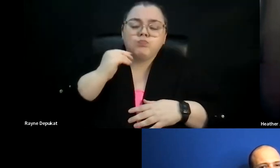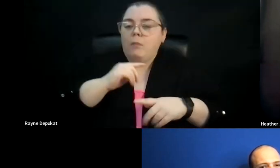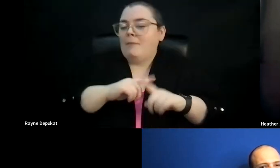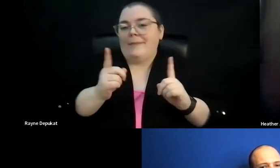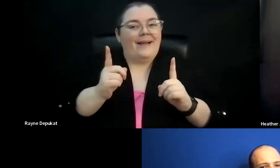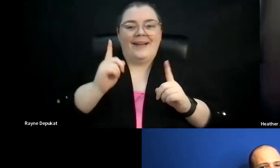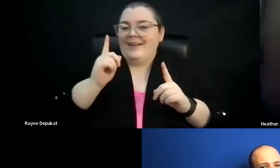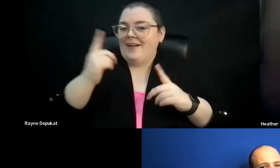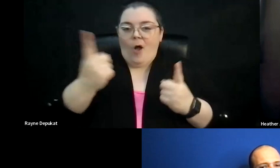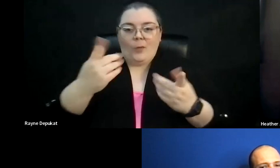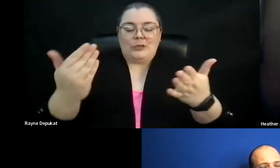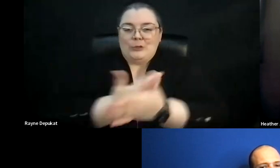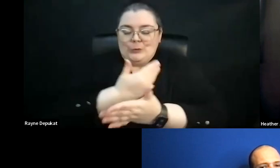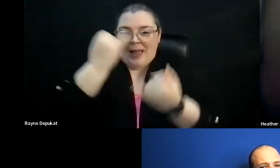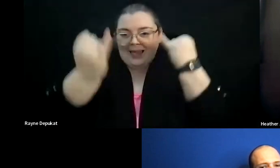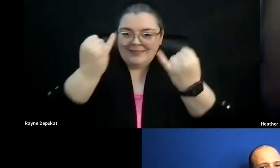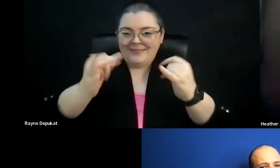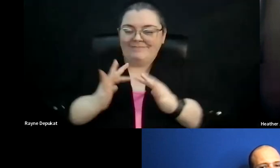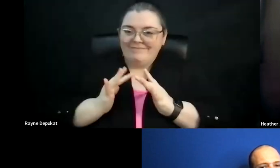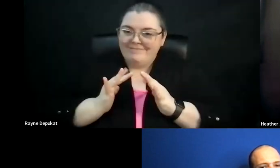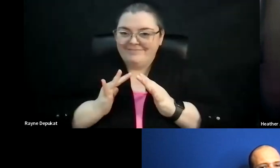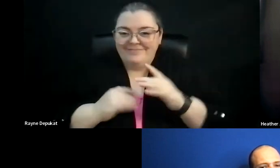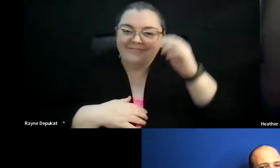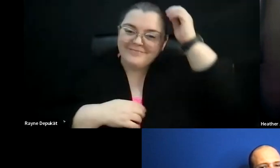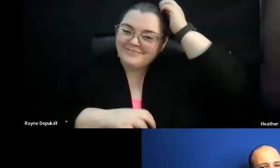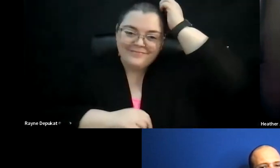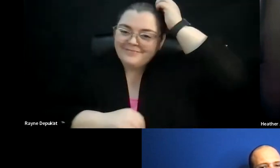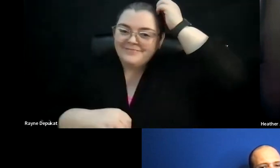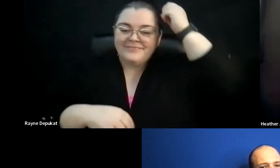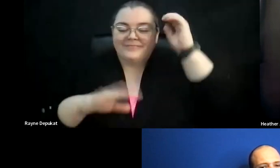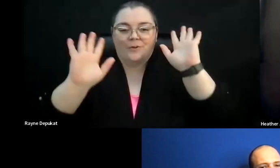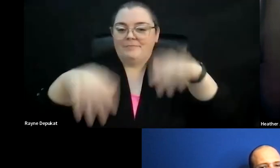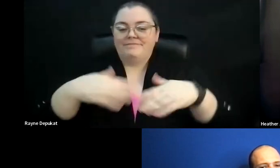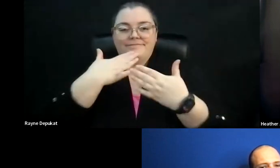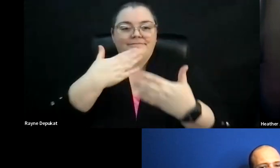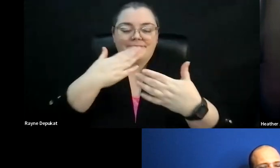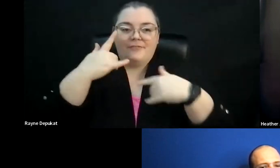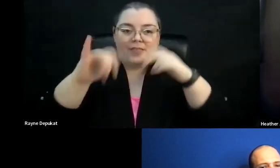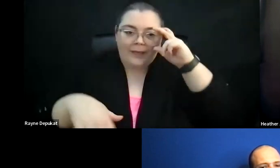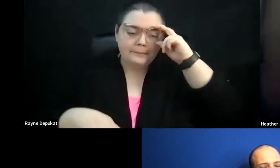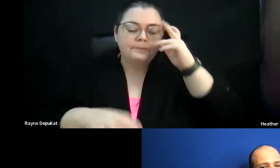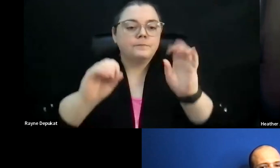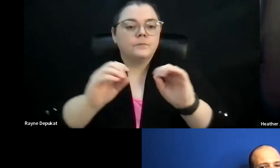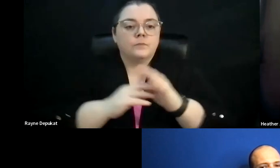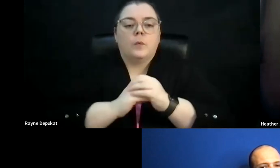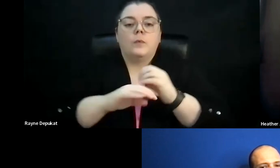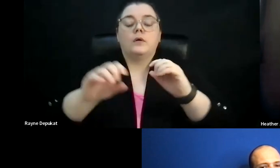interpreters, we think, oh, we're pretty experienced, but there's always new idea and new information that comes about. So thank you. Thank you for that.